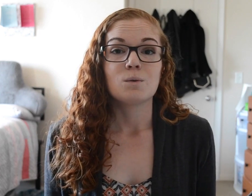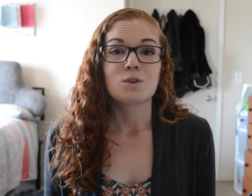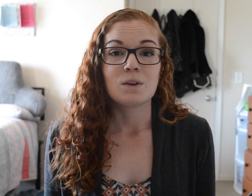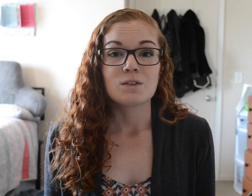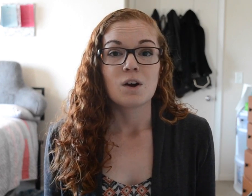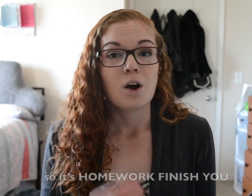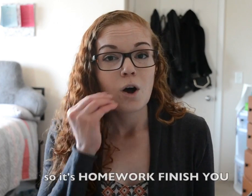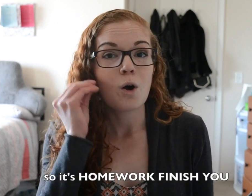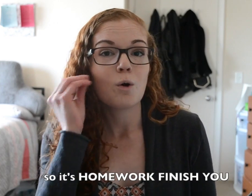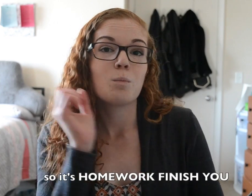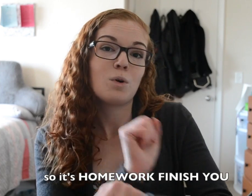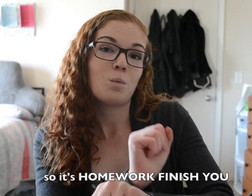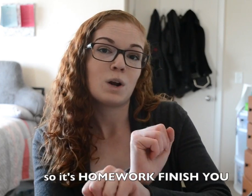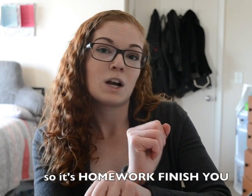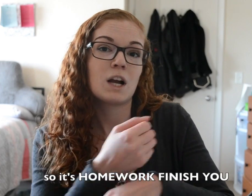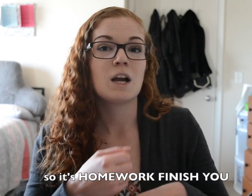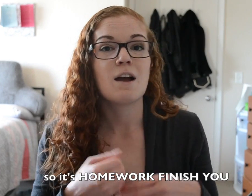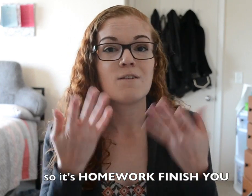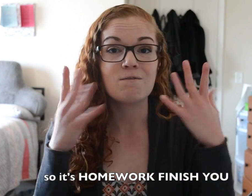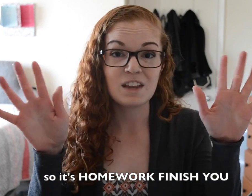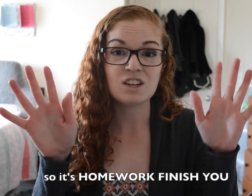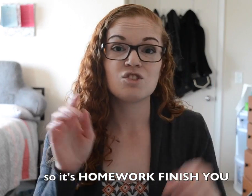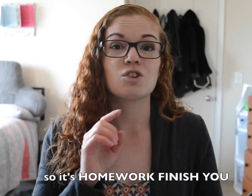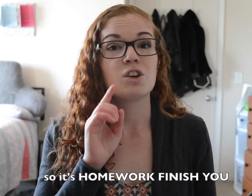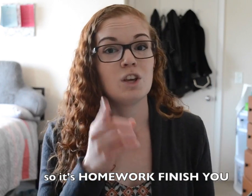so it's homework, finish, you.